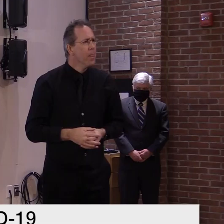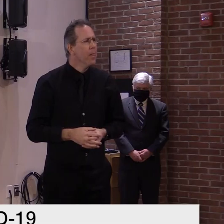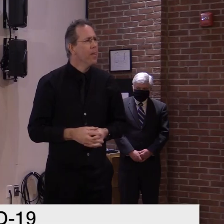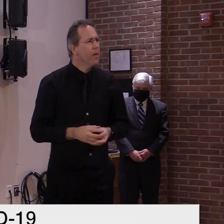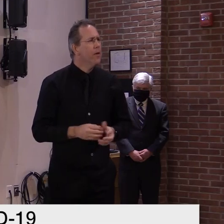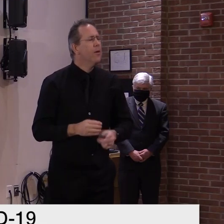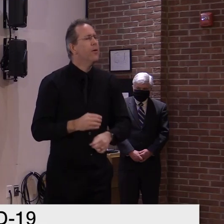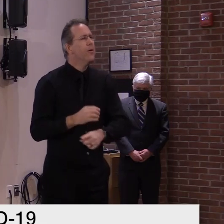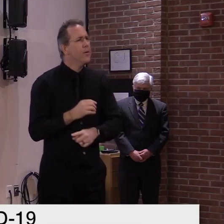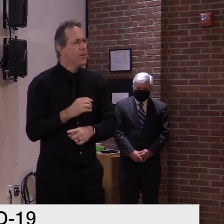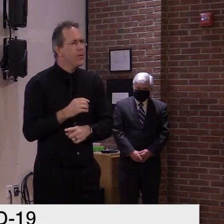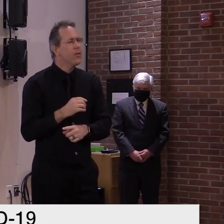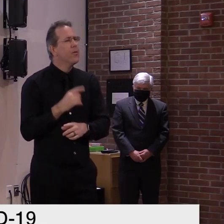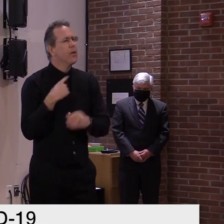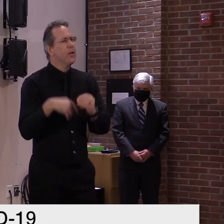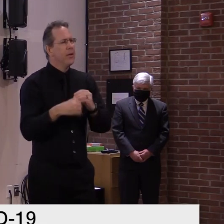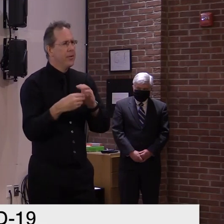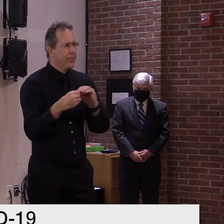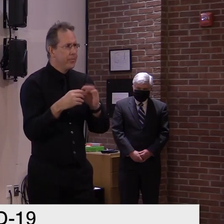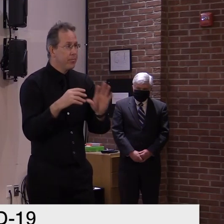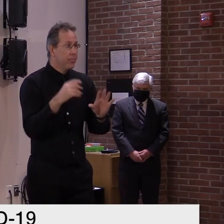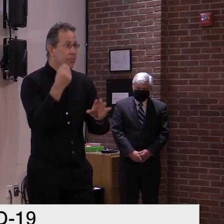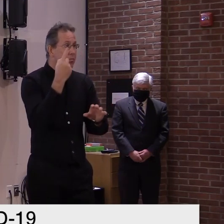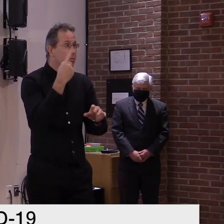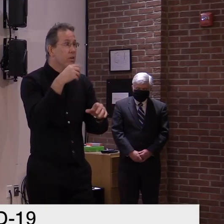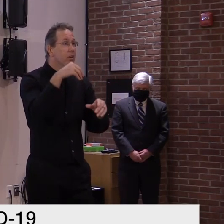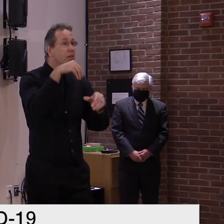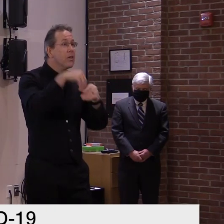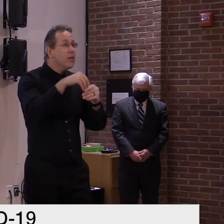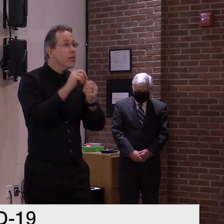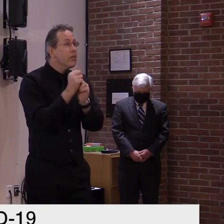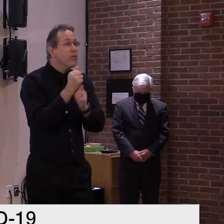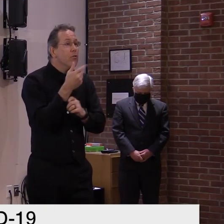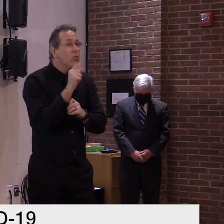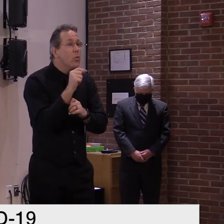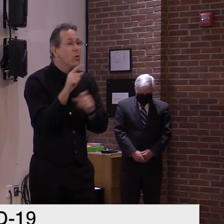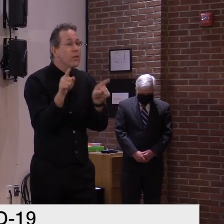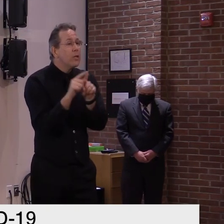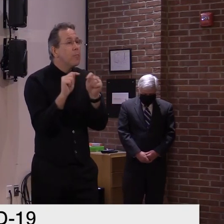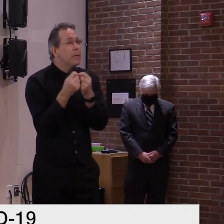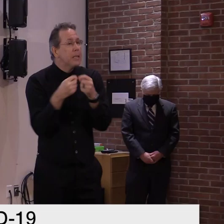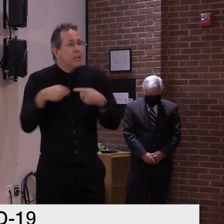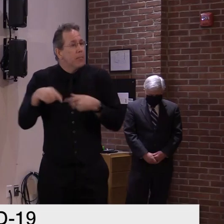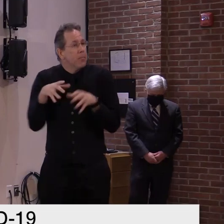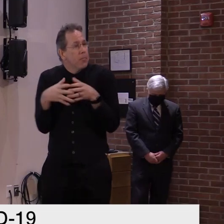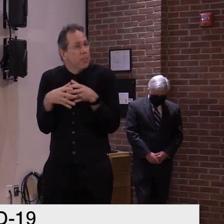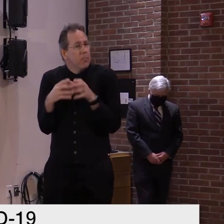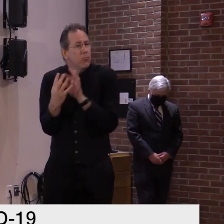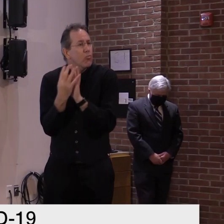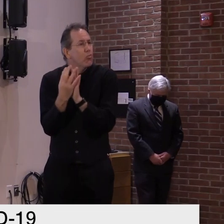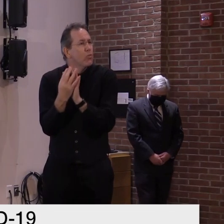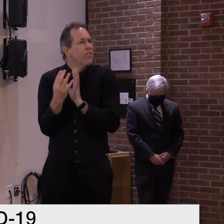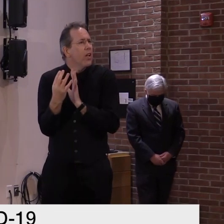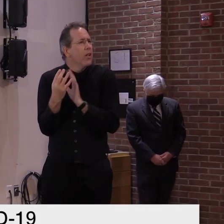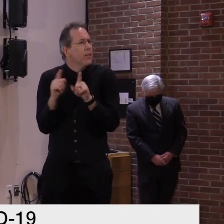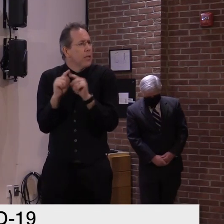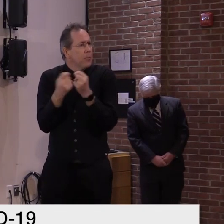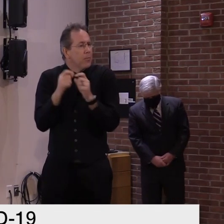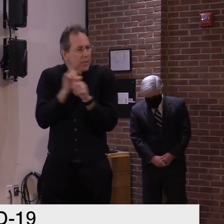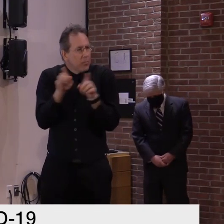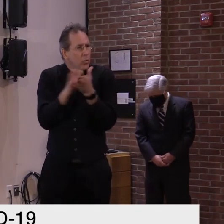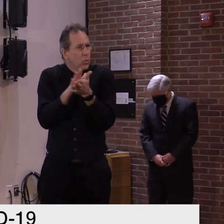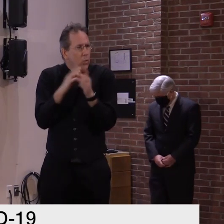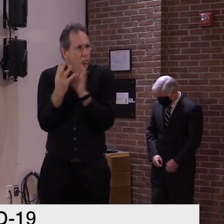still have inter-school, inter-team scrimmages, but not teams from another